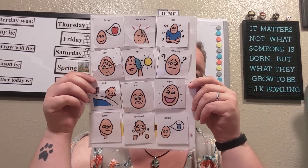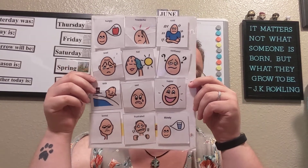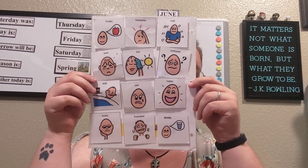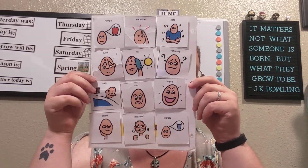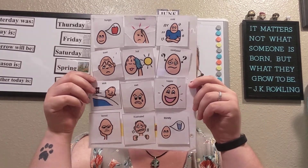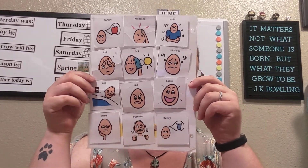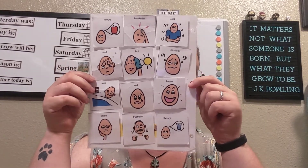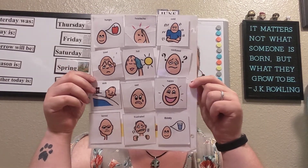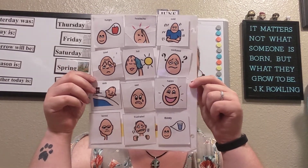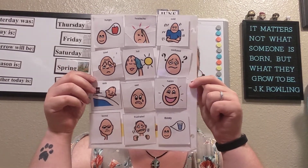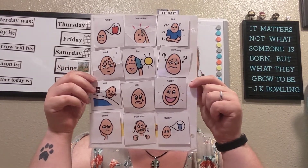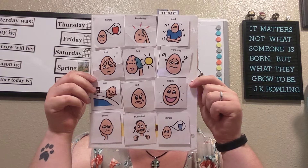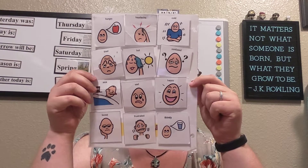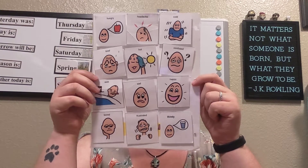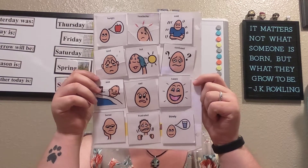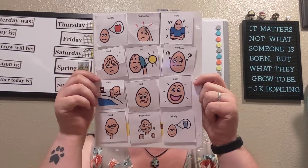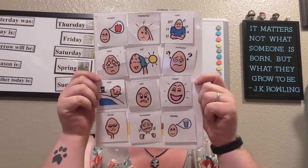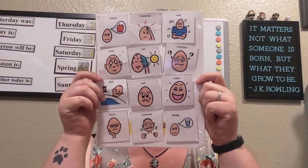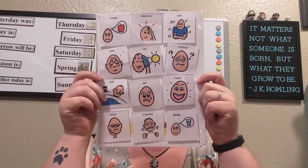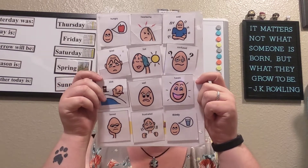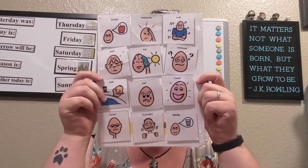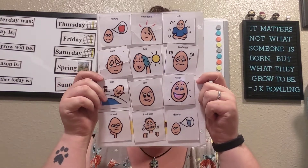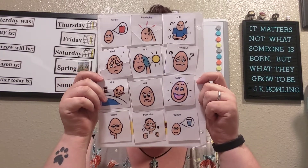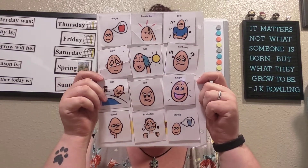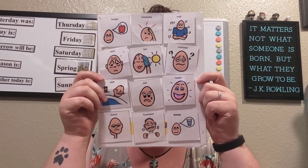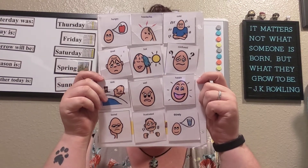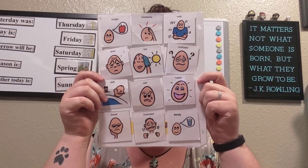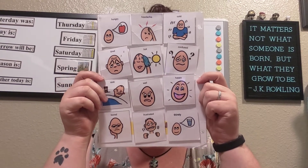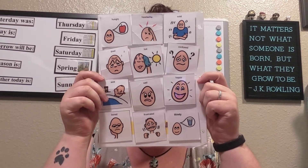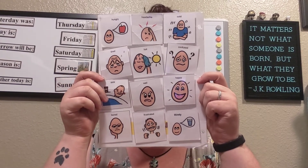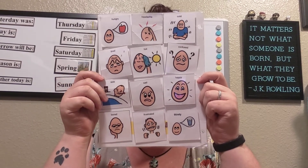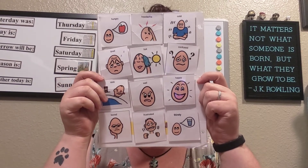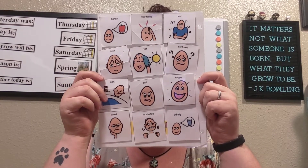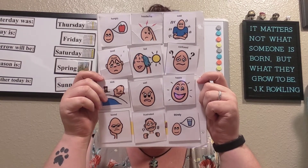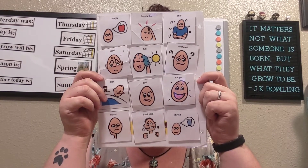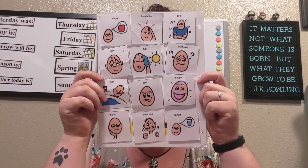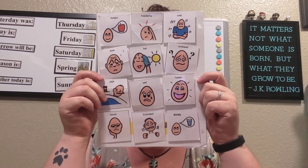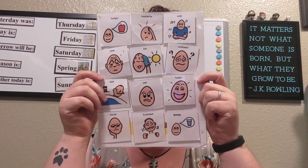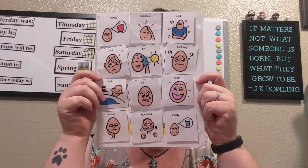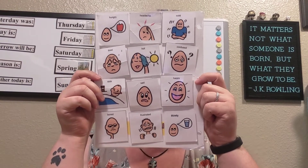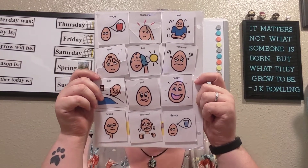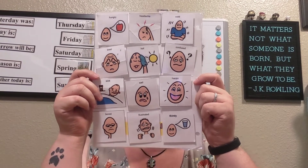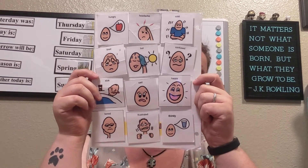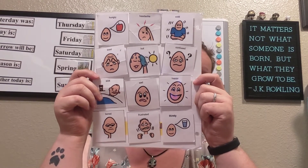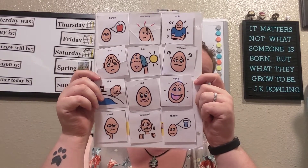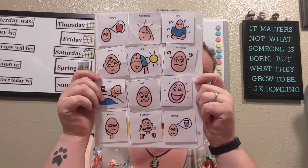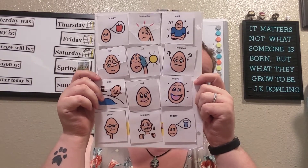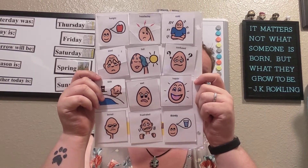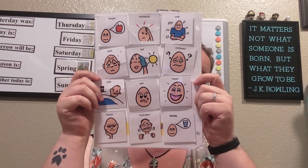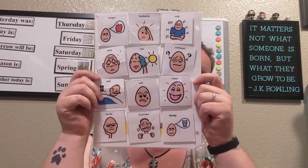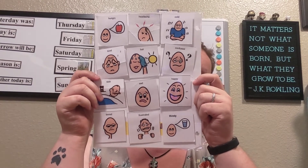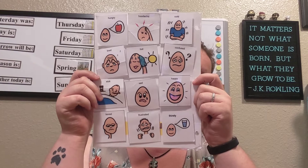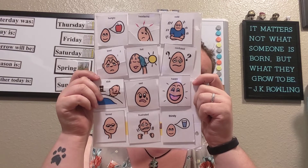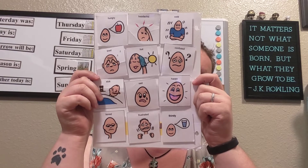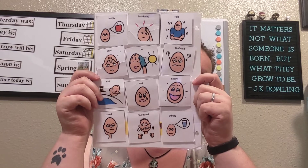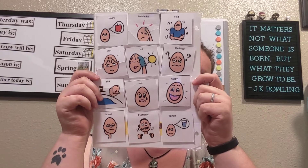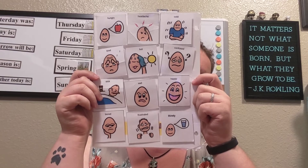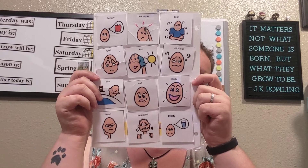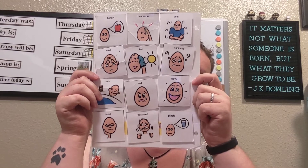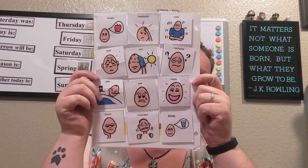somebody, especially if there's a feeling that you have right now that isn't on this list.